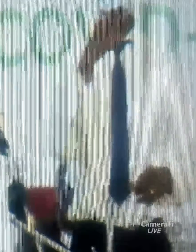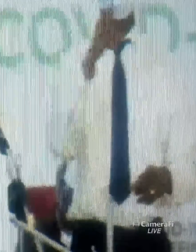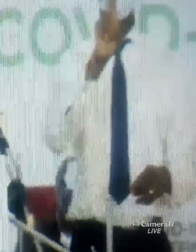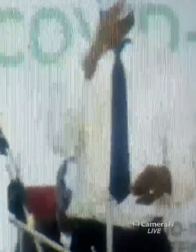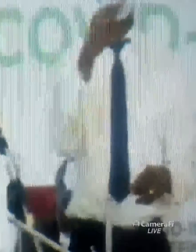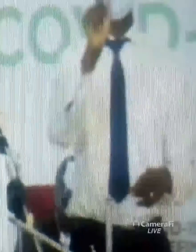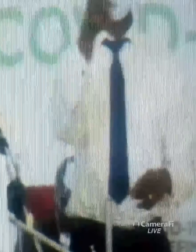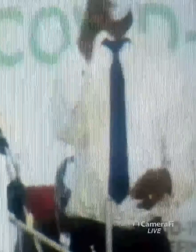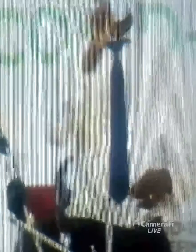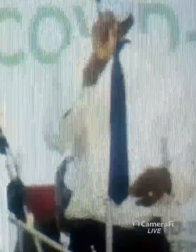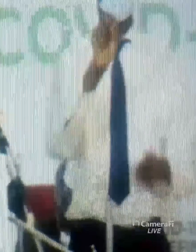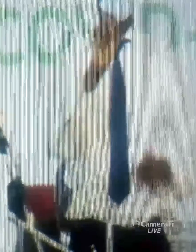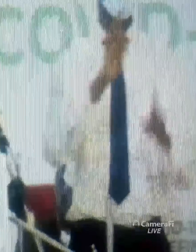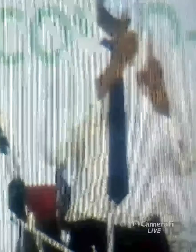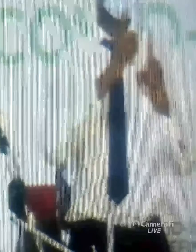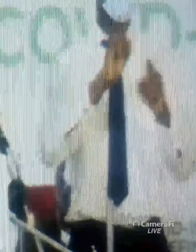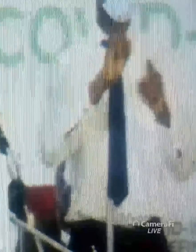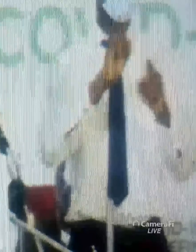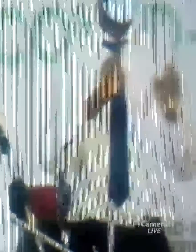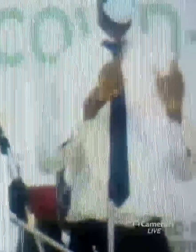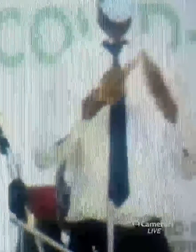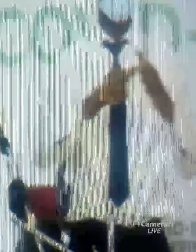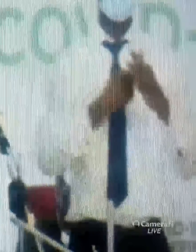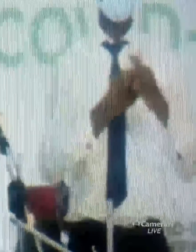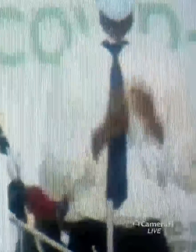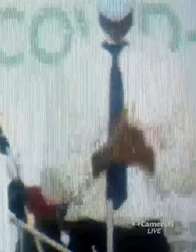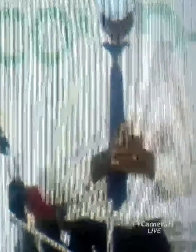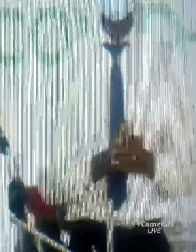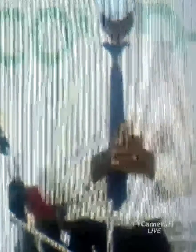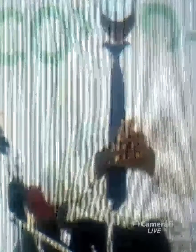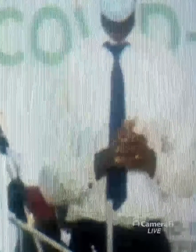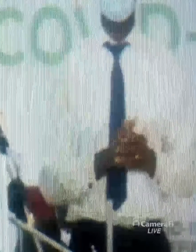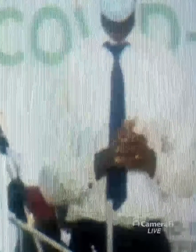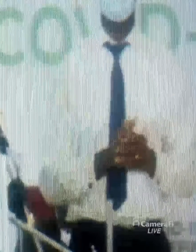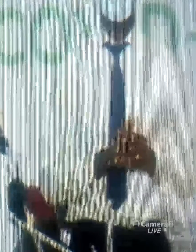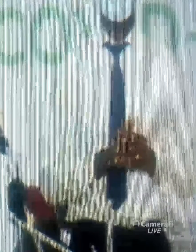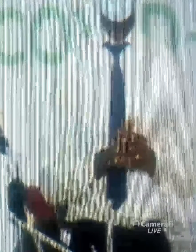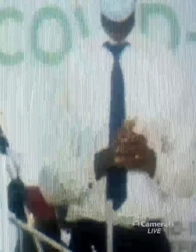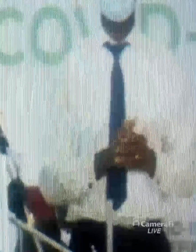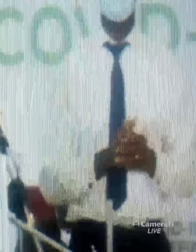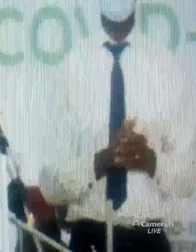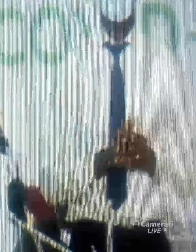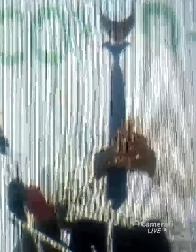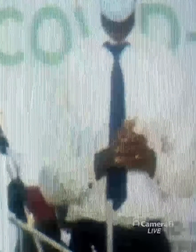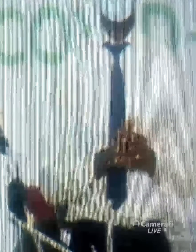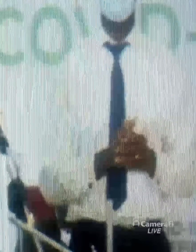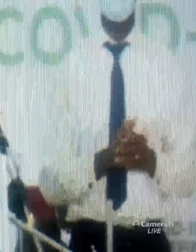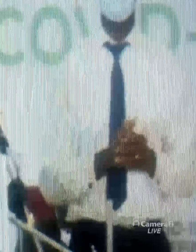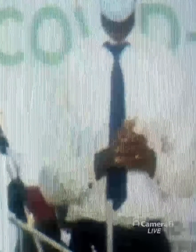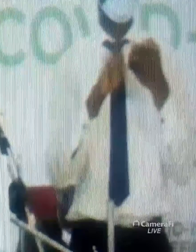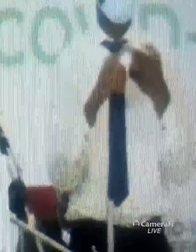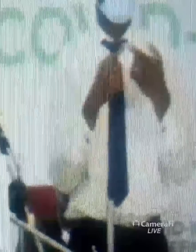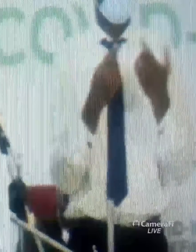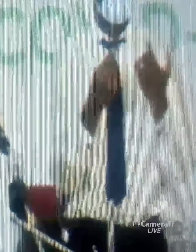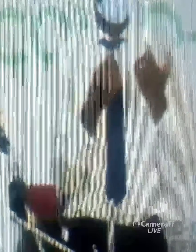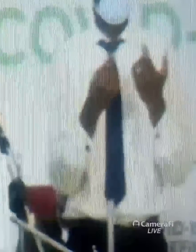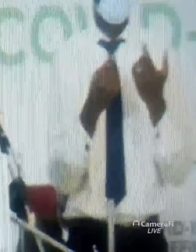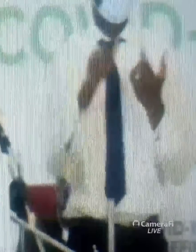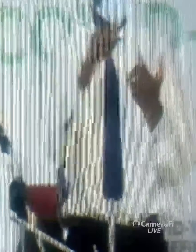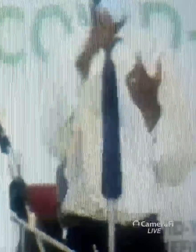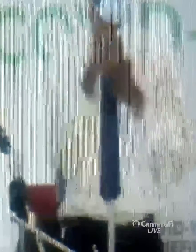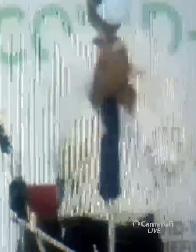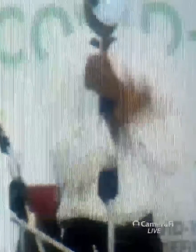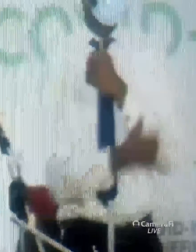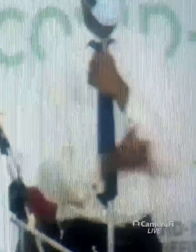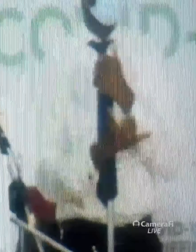started. So, and it's just not restricted to Western medicine. Our local practitioners, at least